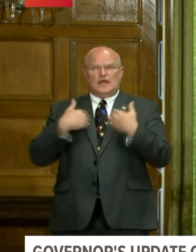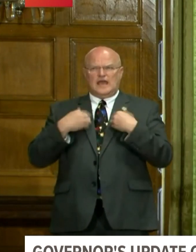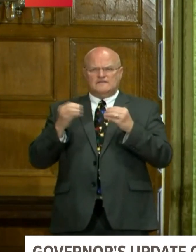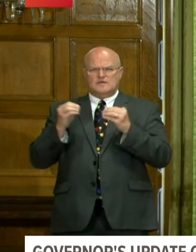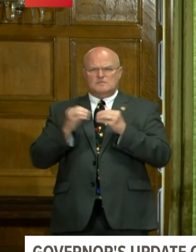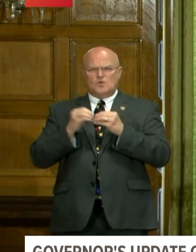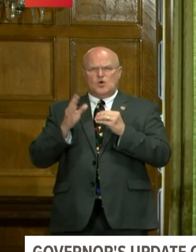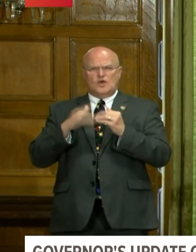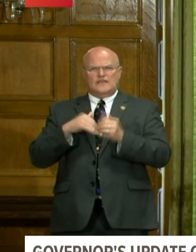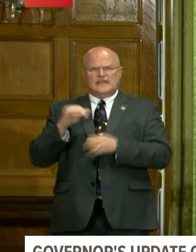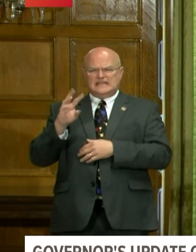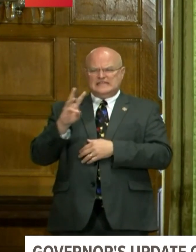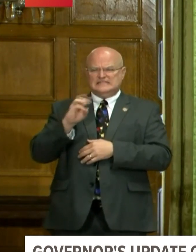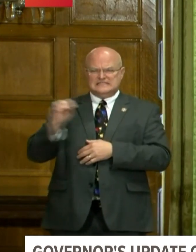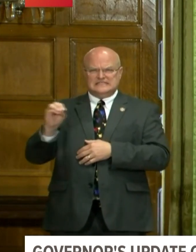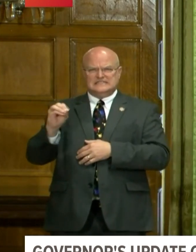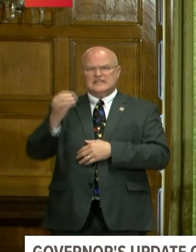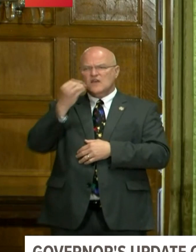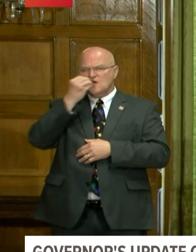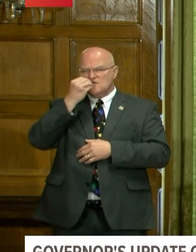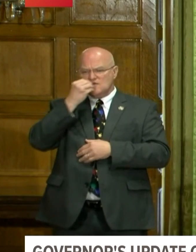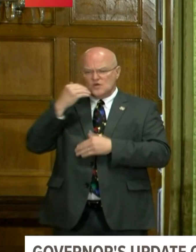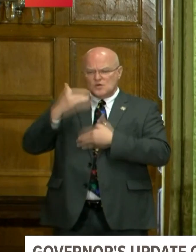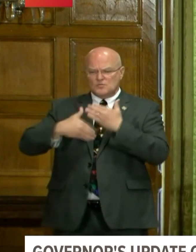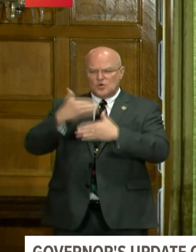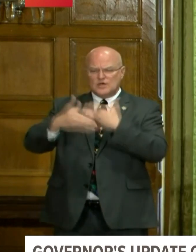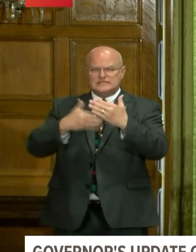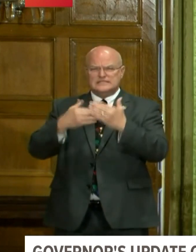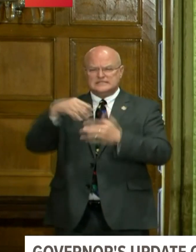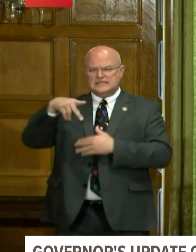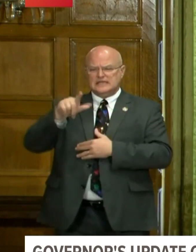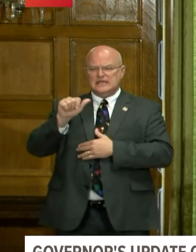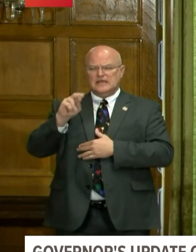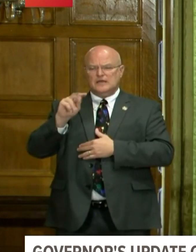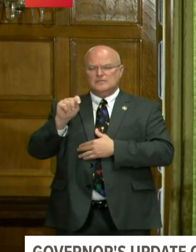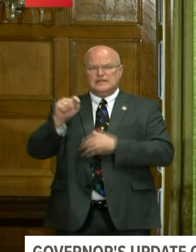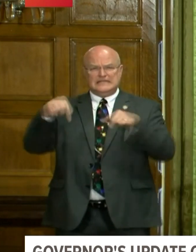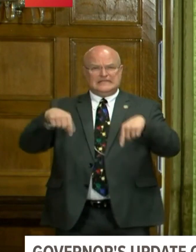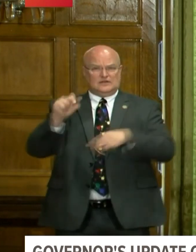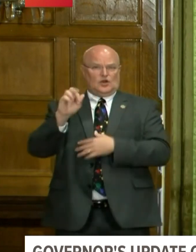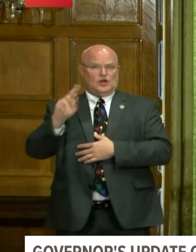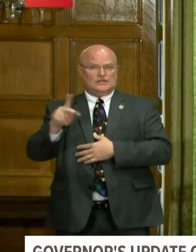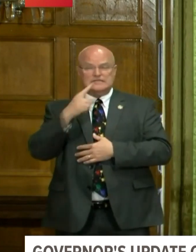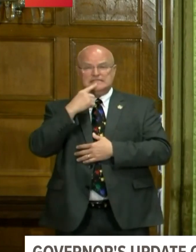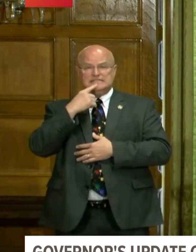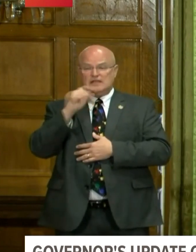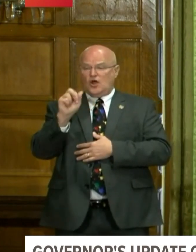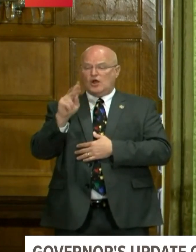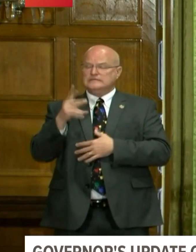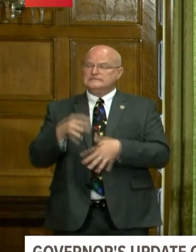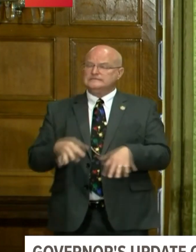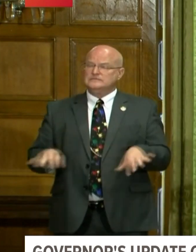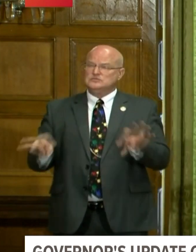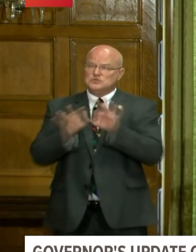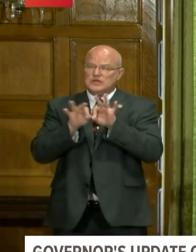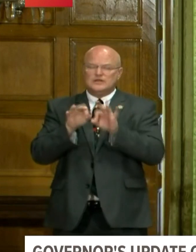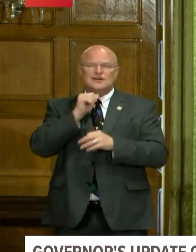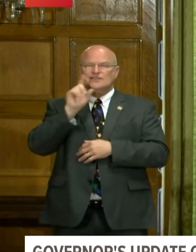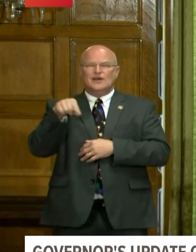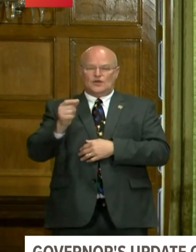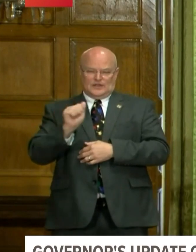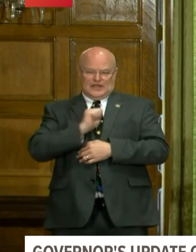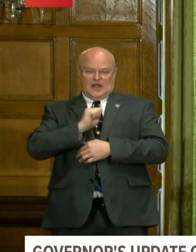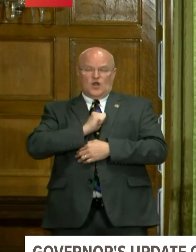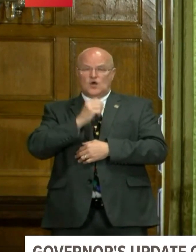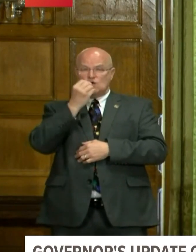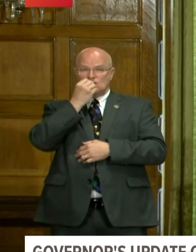over 60 food processing plants here in Arkansas indicates that Arkansas is critical in not just our